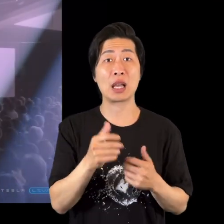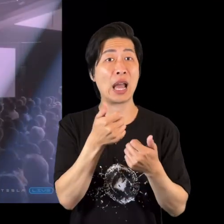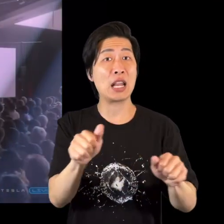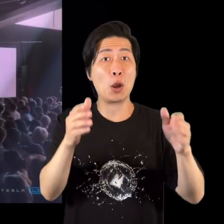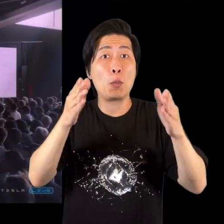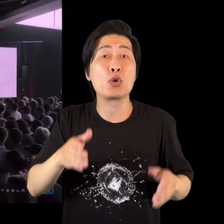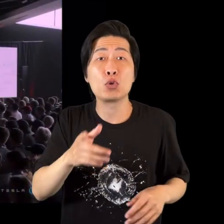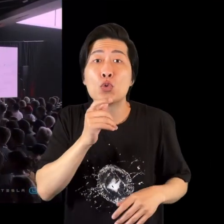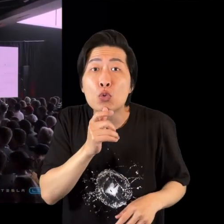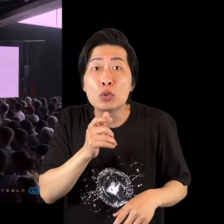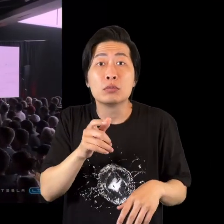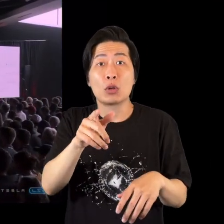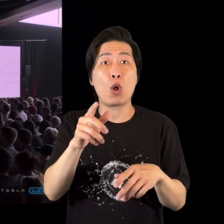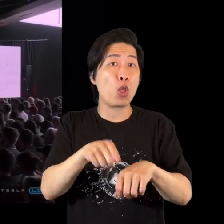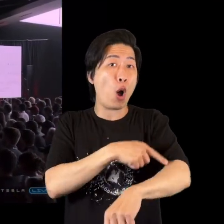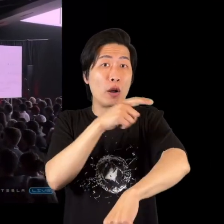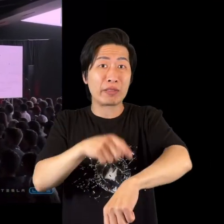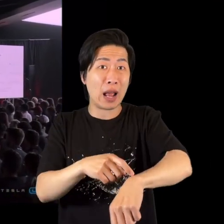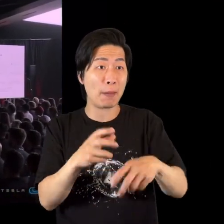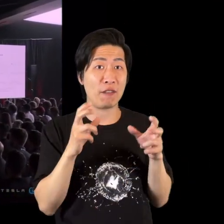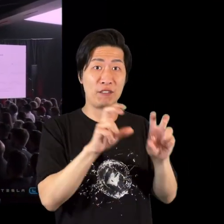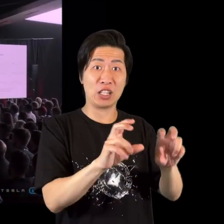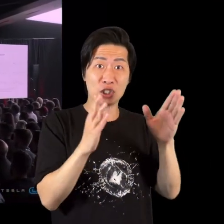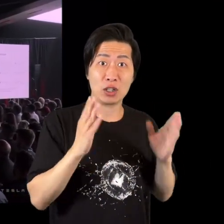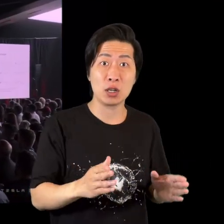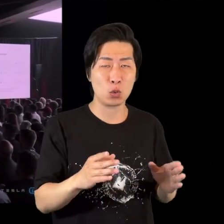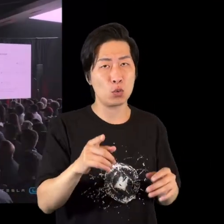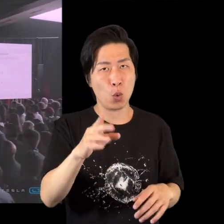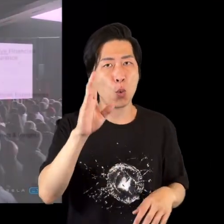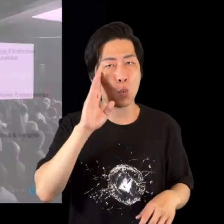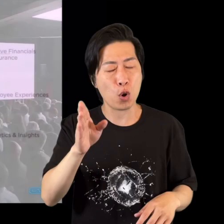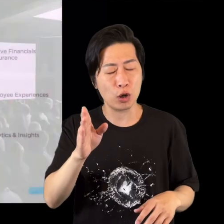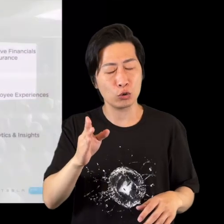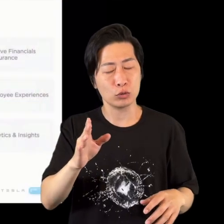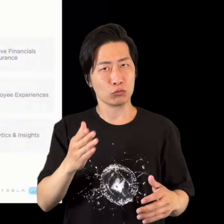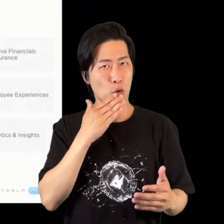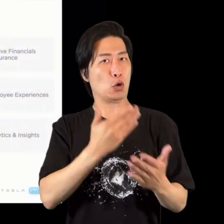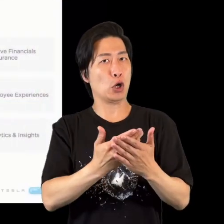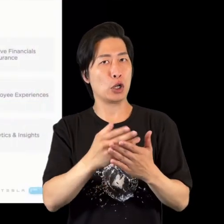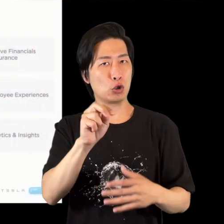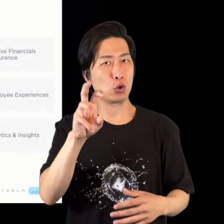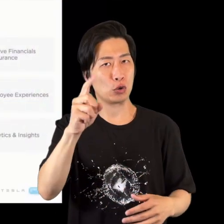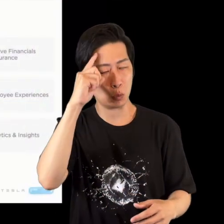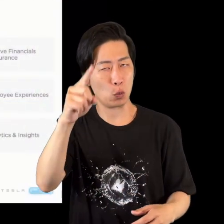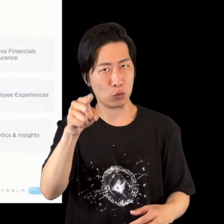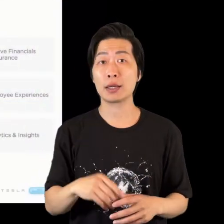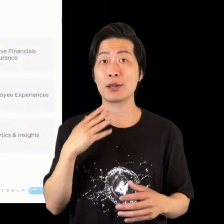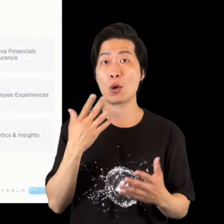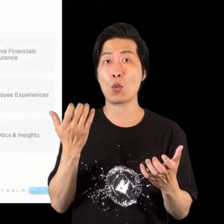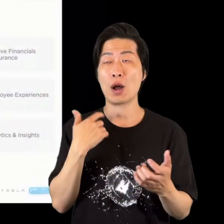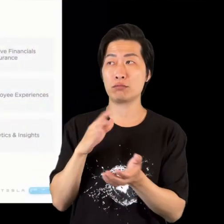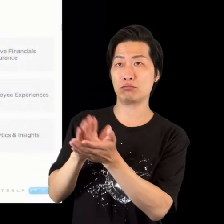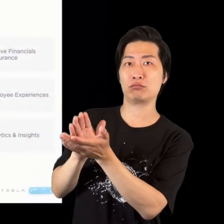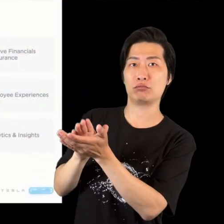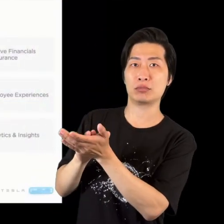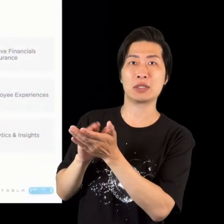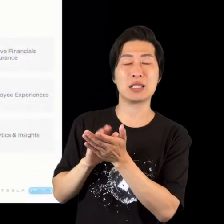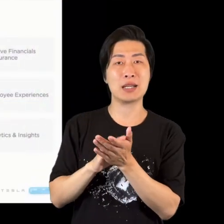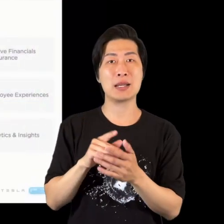extremely well. And here I want to give a big shout-out to the